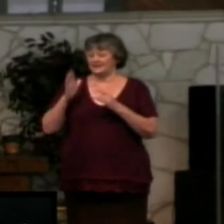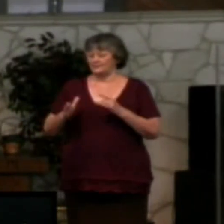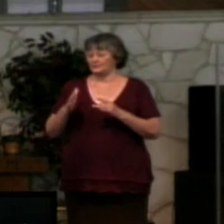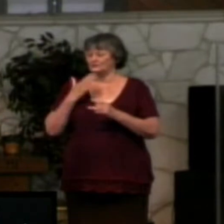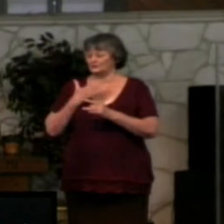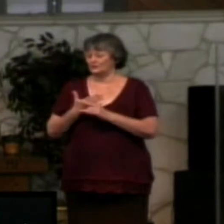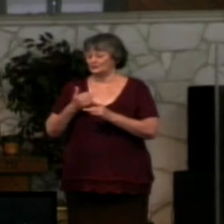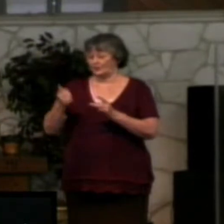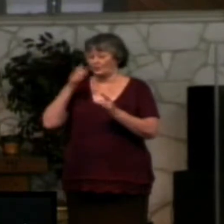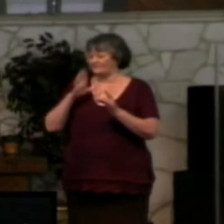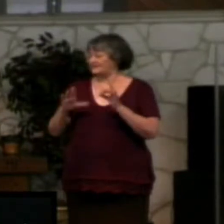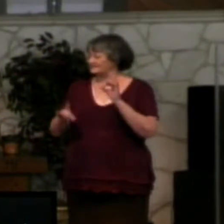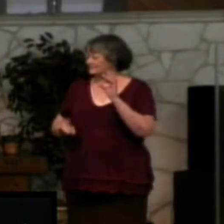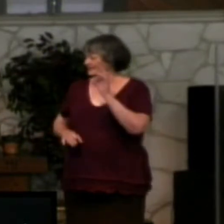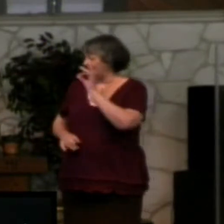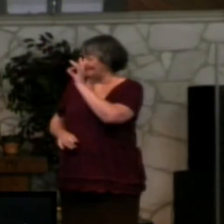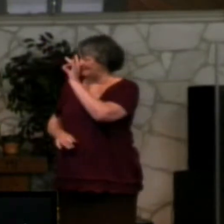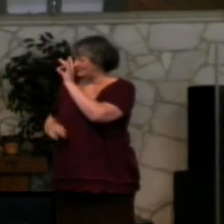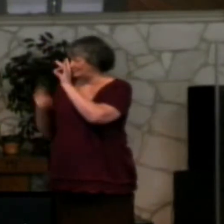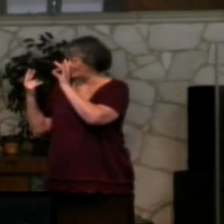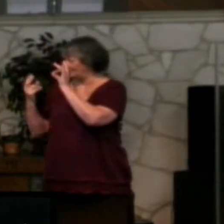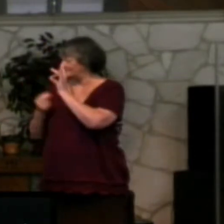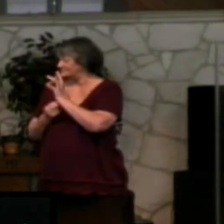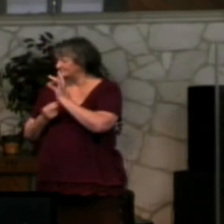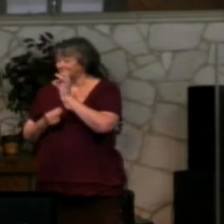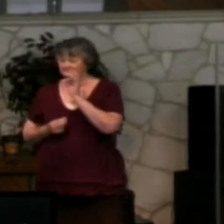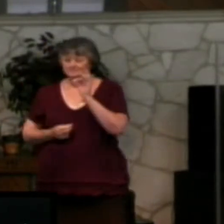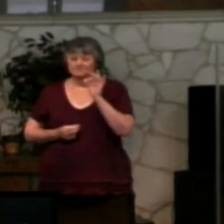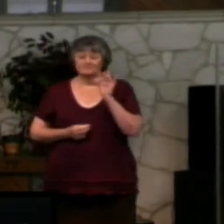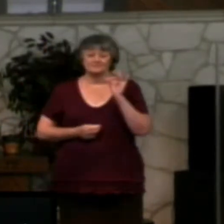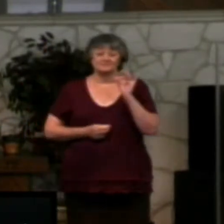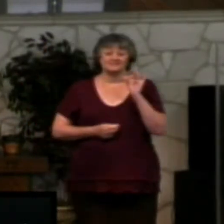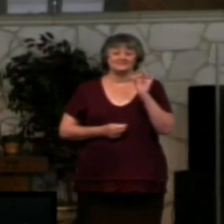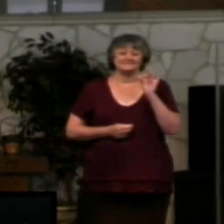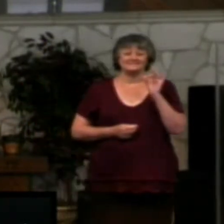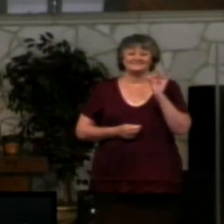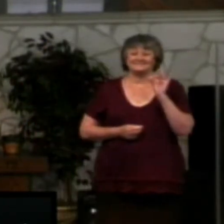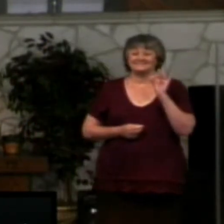How much more? That's number eight. Two more.